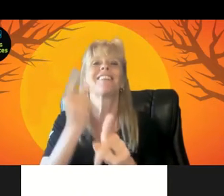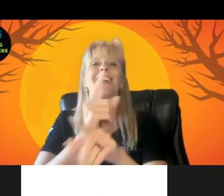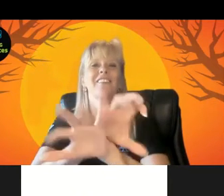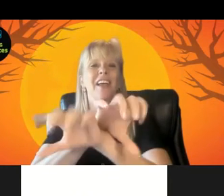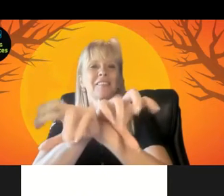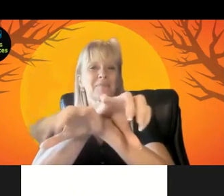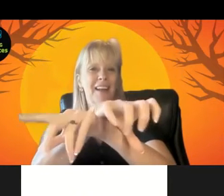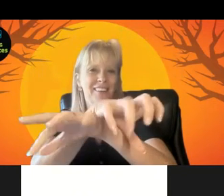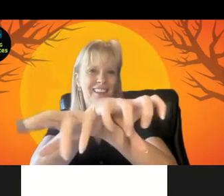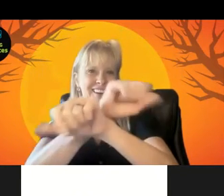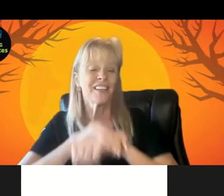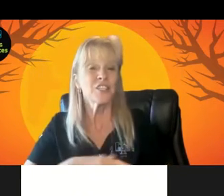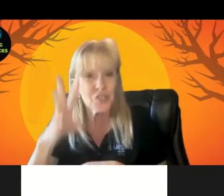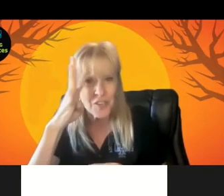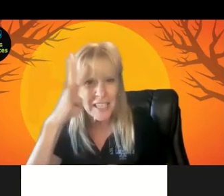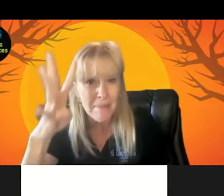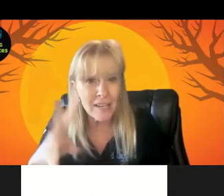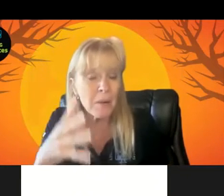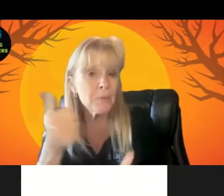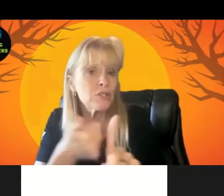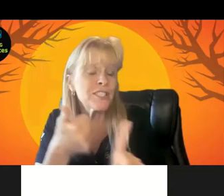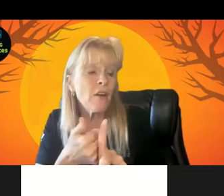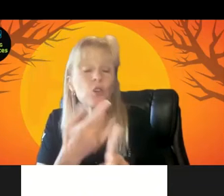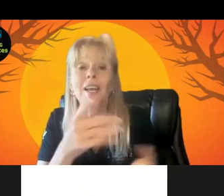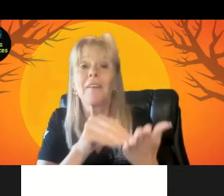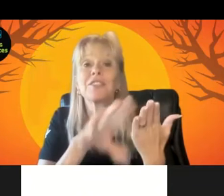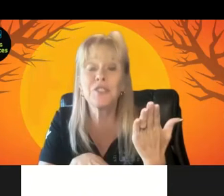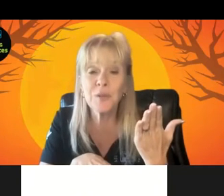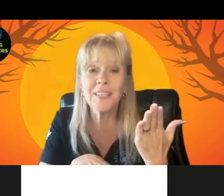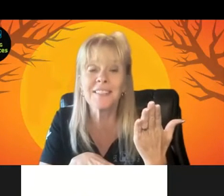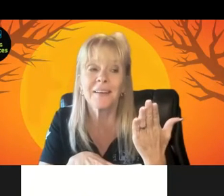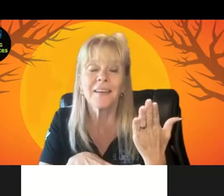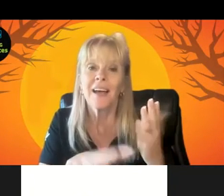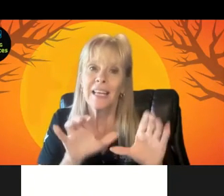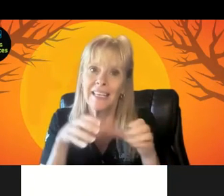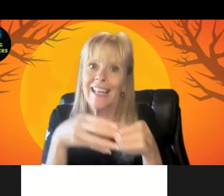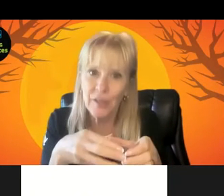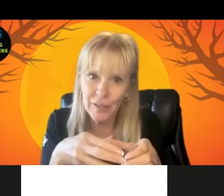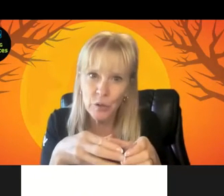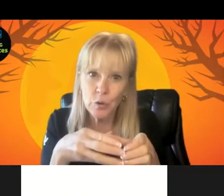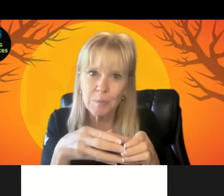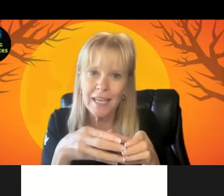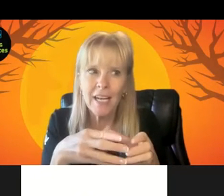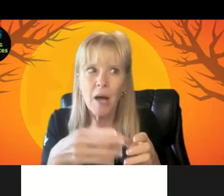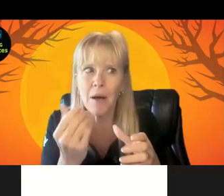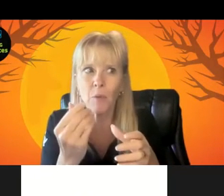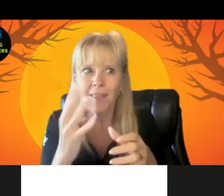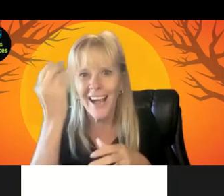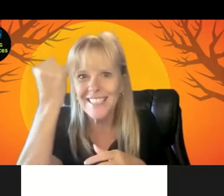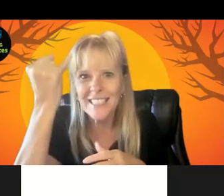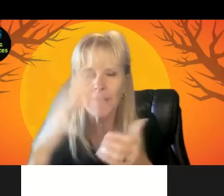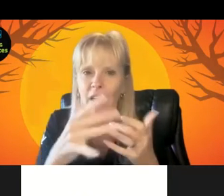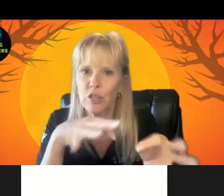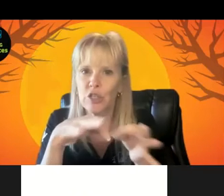Yeah, right. We have spider there. So you can make them up yourself. You can have the students get in like little groups and come up